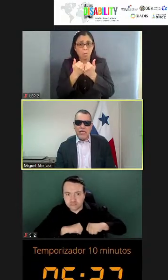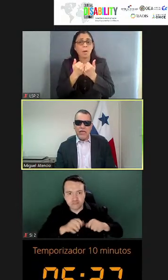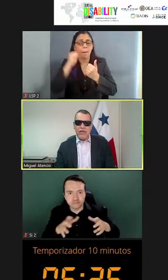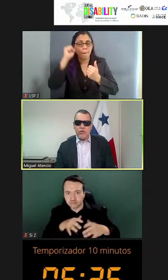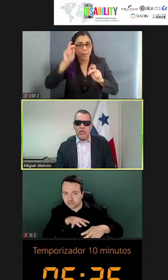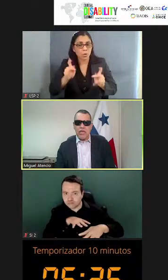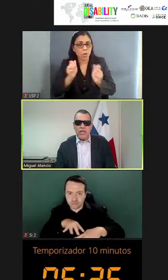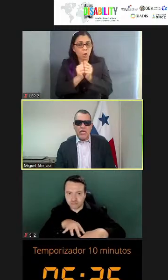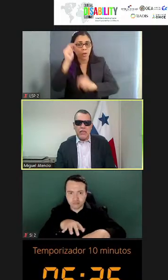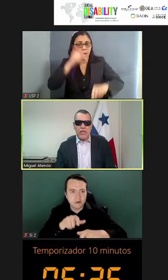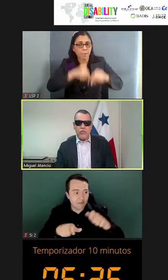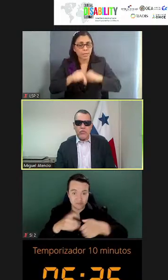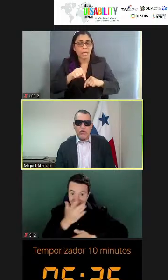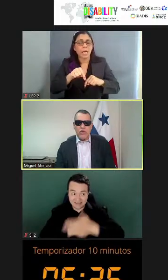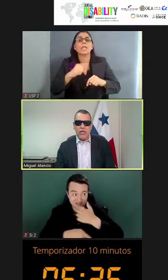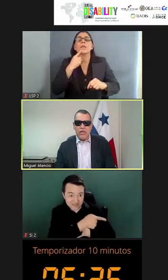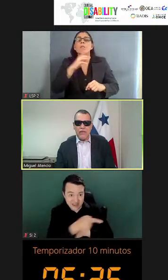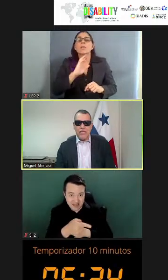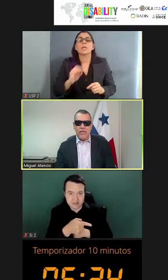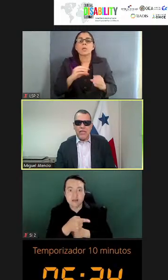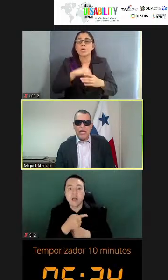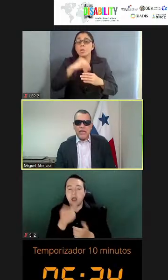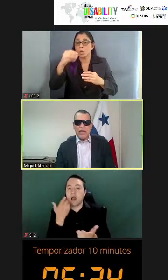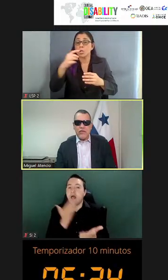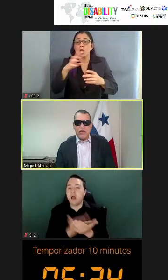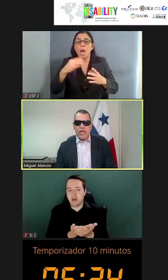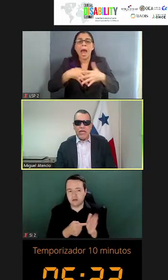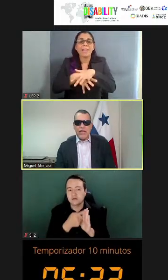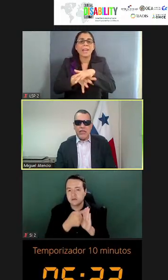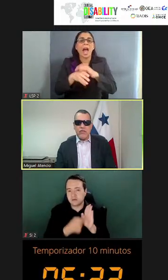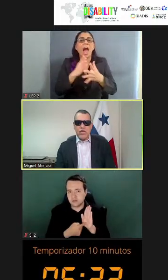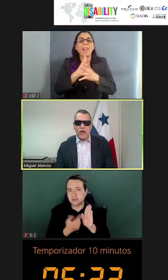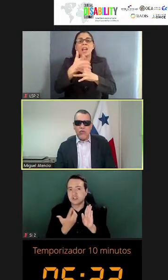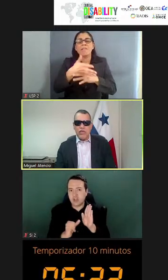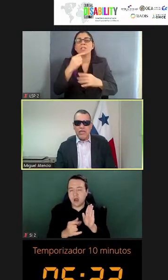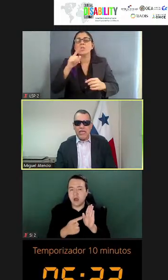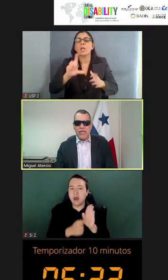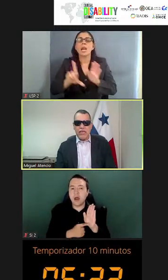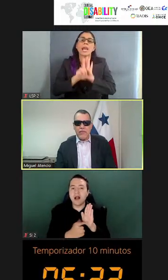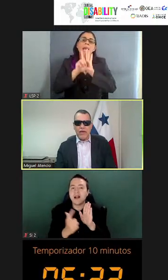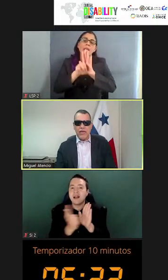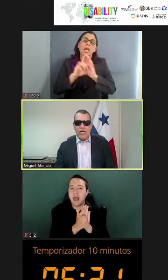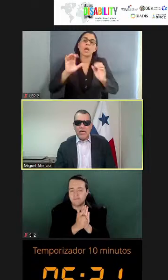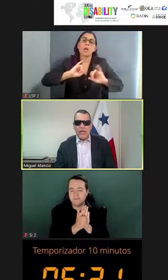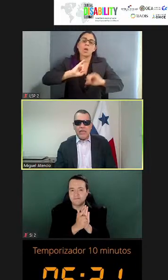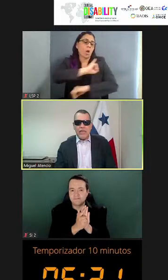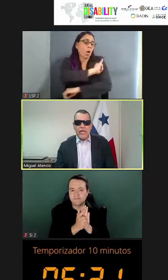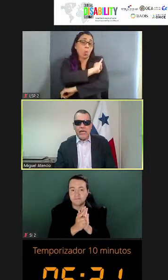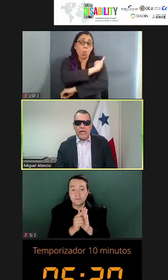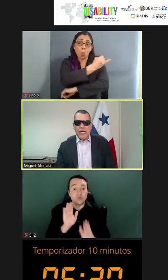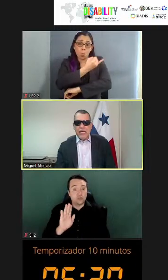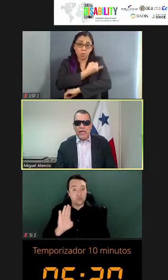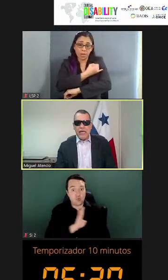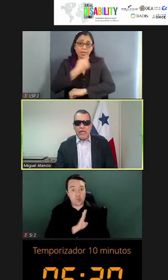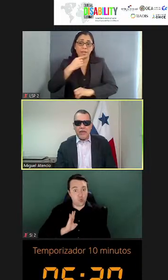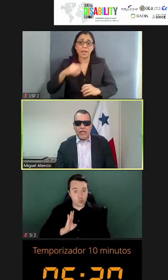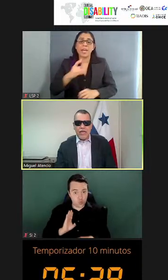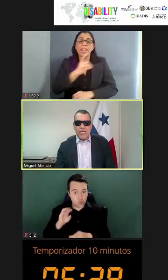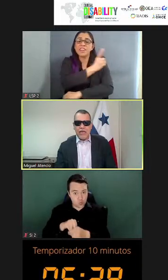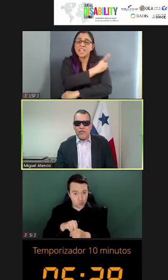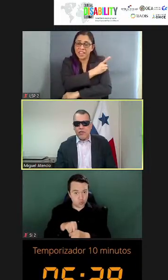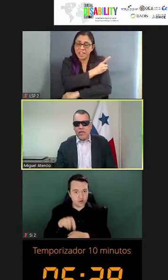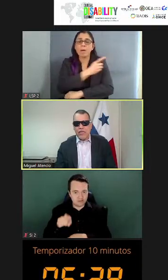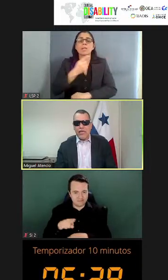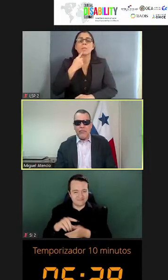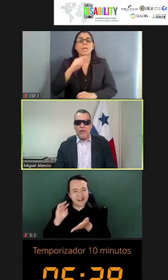participation of persons with disabilities this is stated through our law in the board of